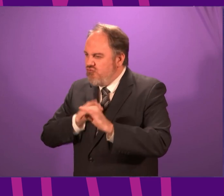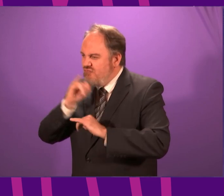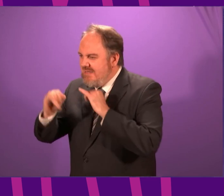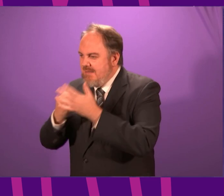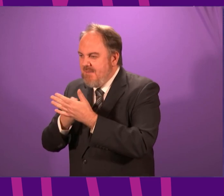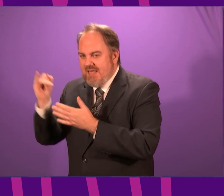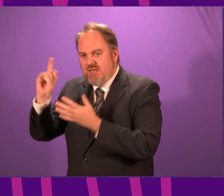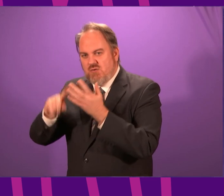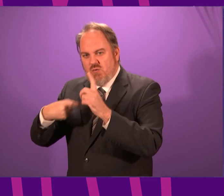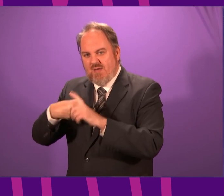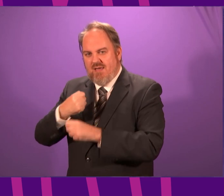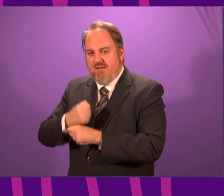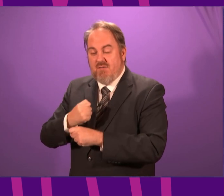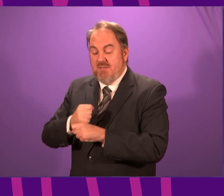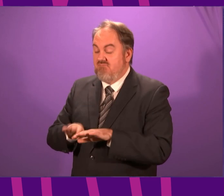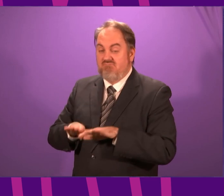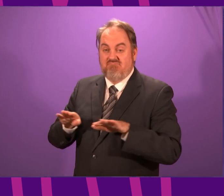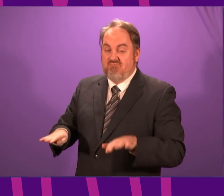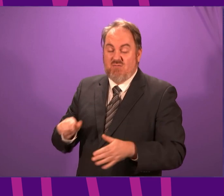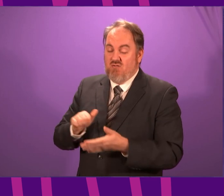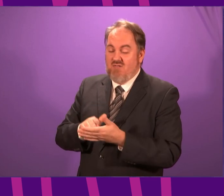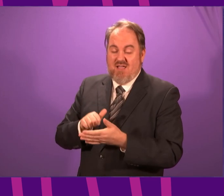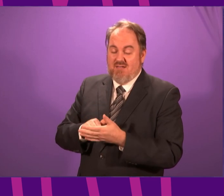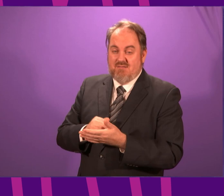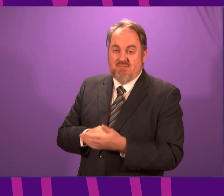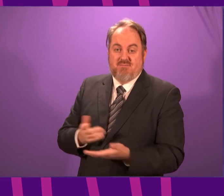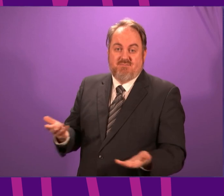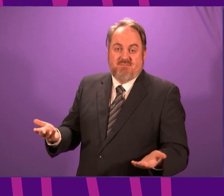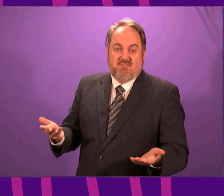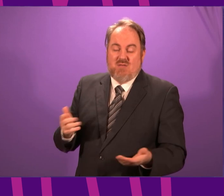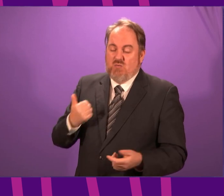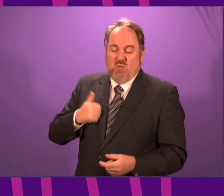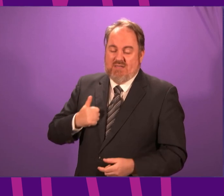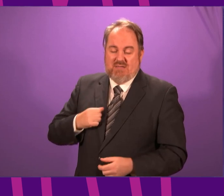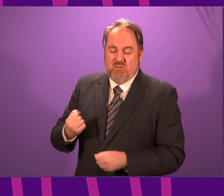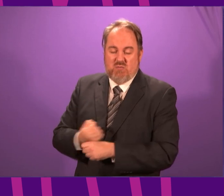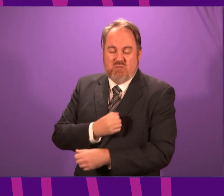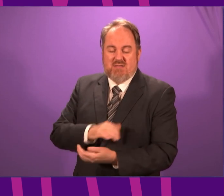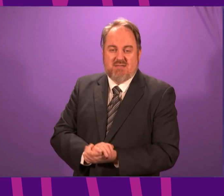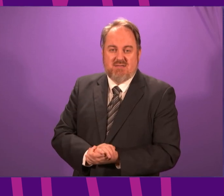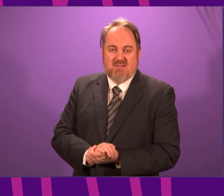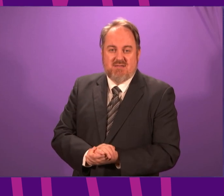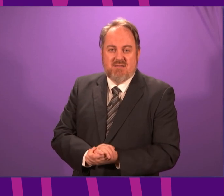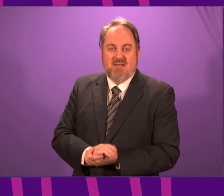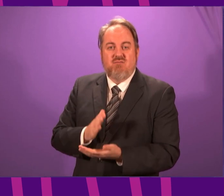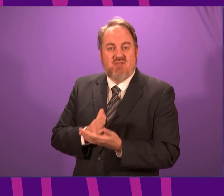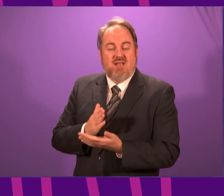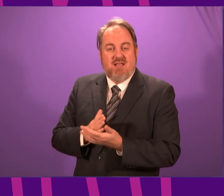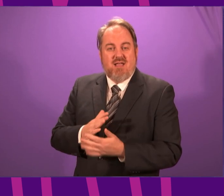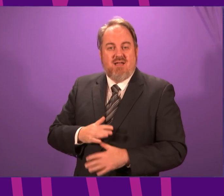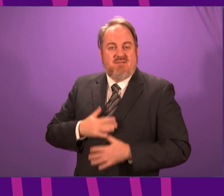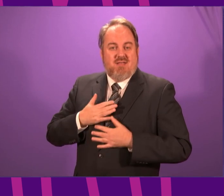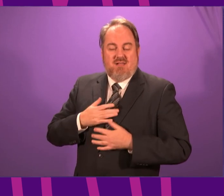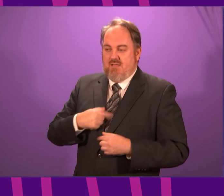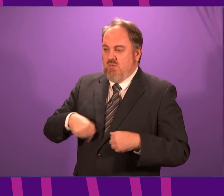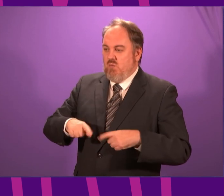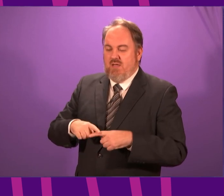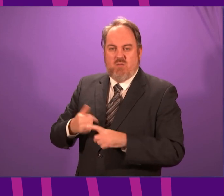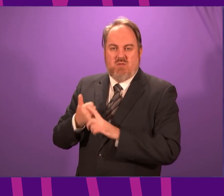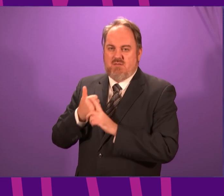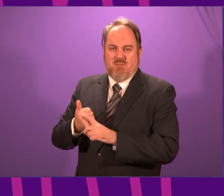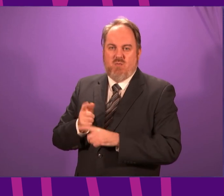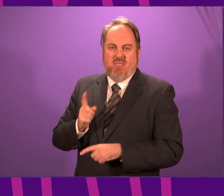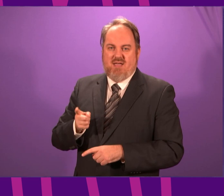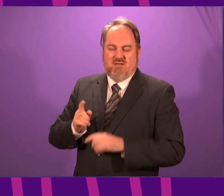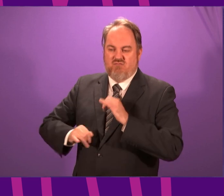levelled by the SNP at the UK government is unnecessary, and it is not something that we can